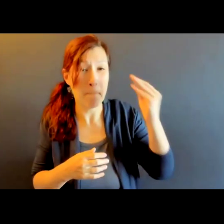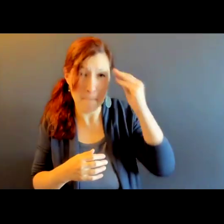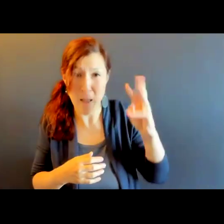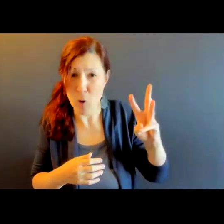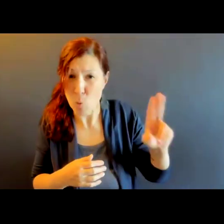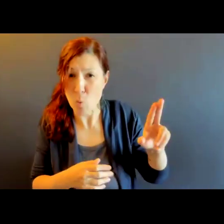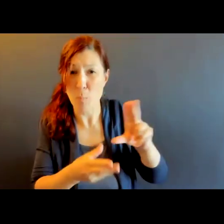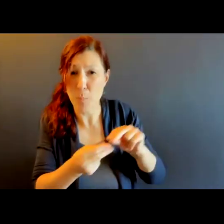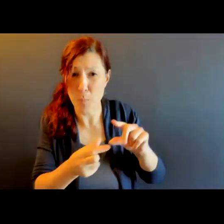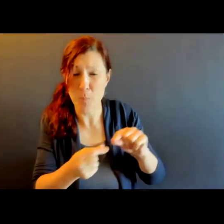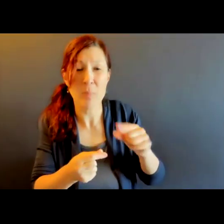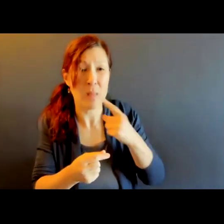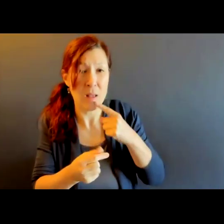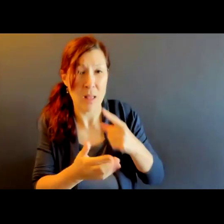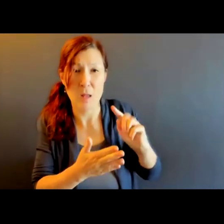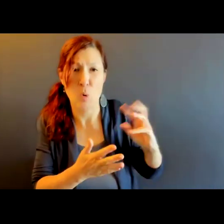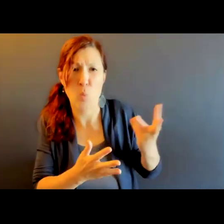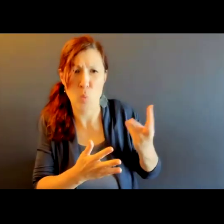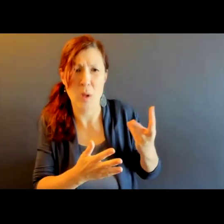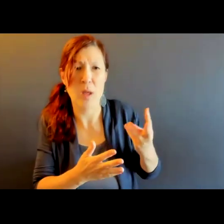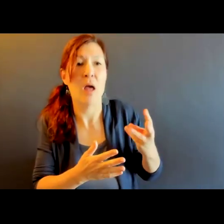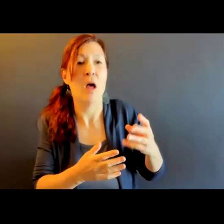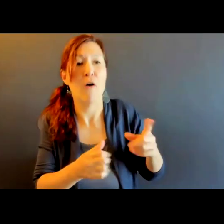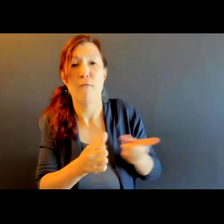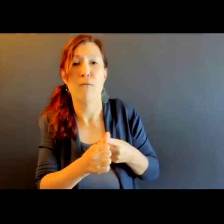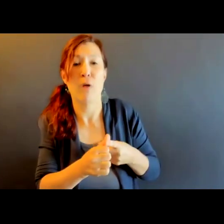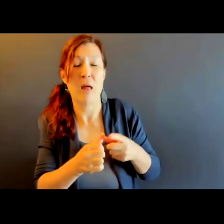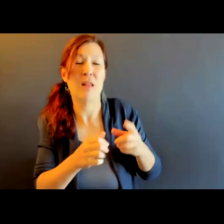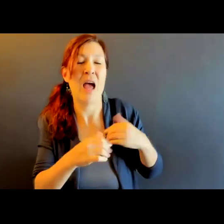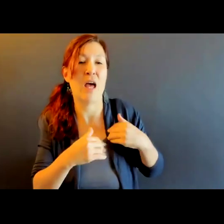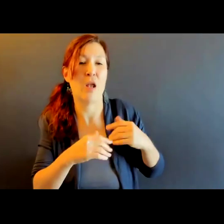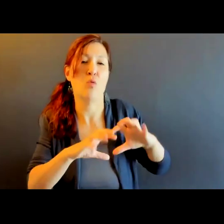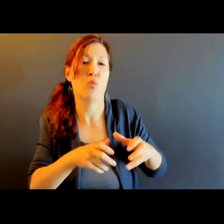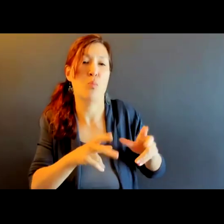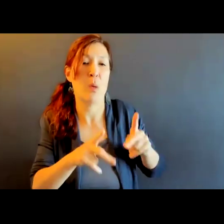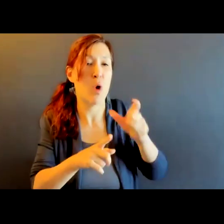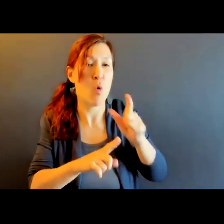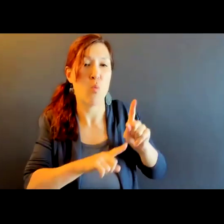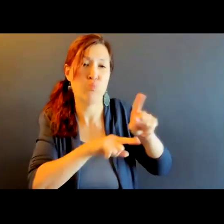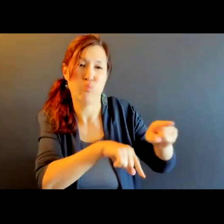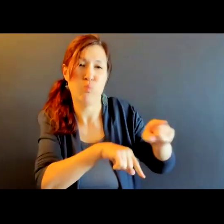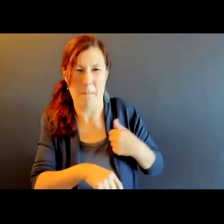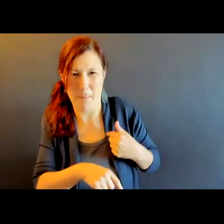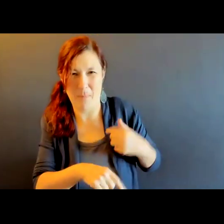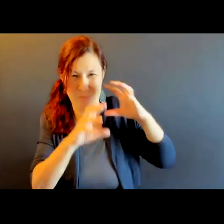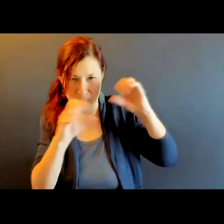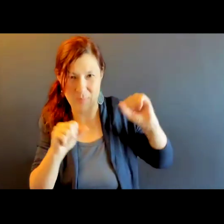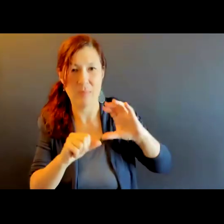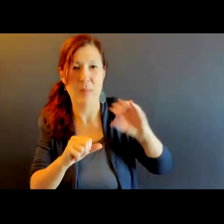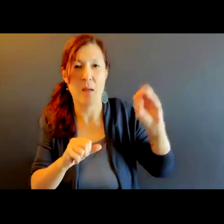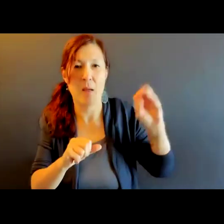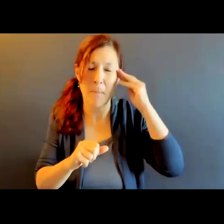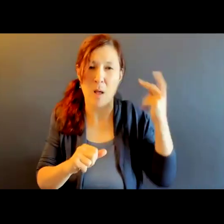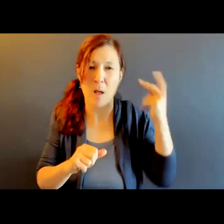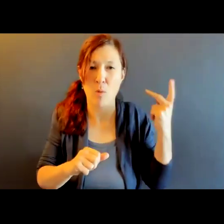our students this year at the Trotter Elementary School in Roxbury. The mayor and I were joined by Massachusetts